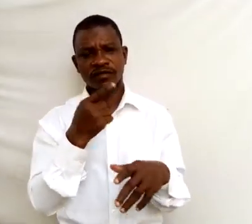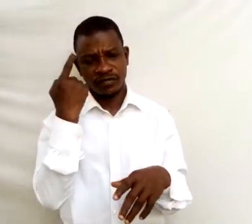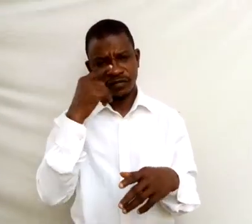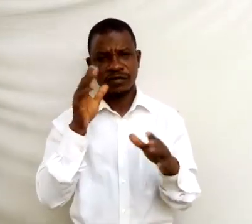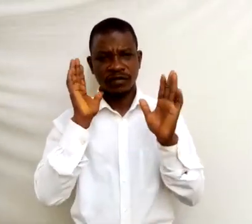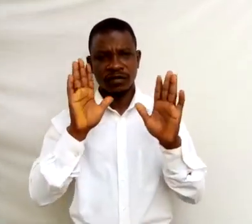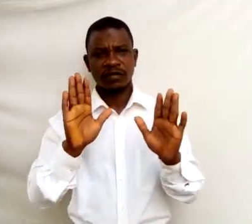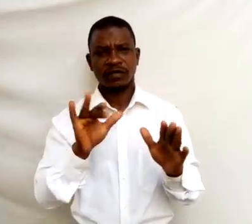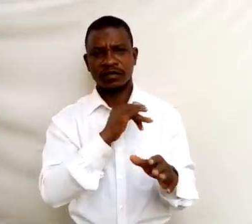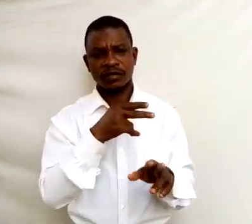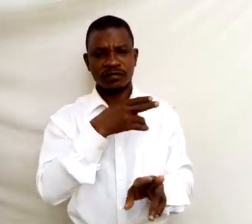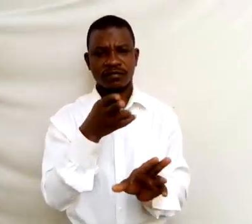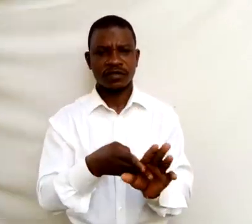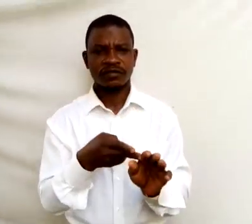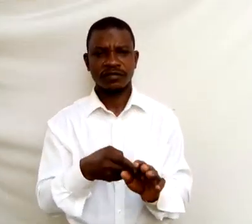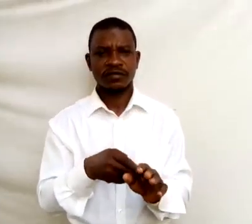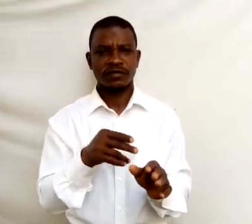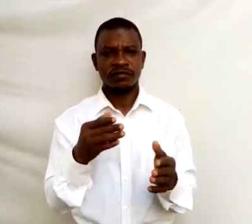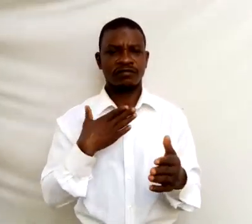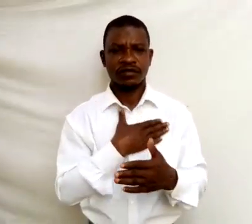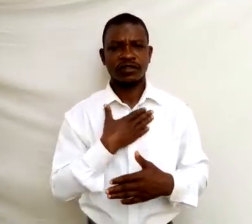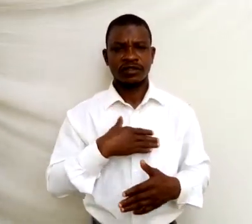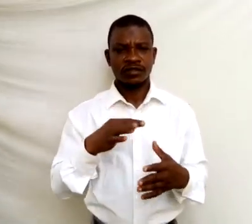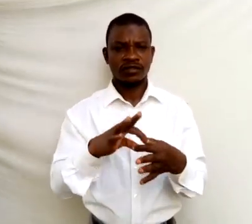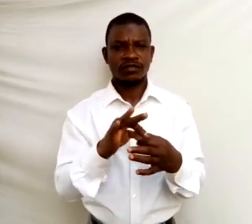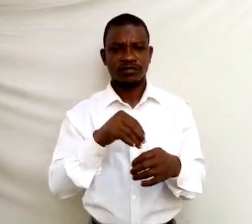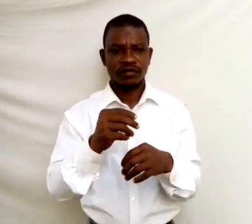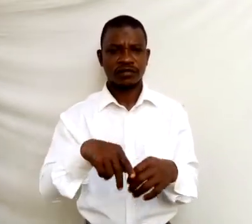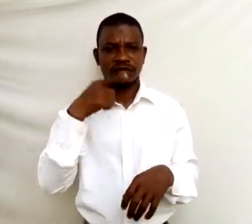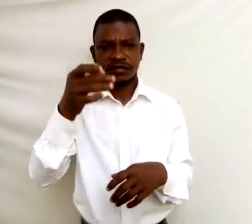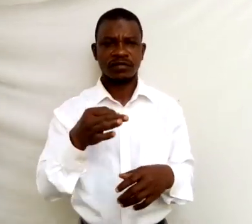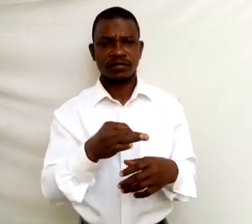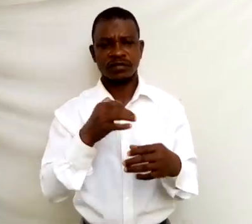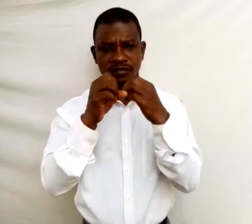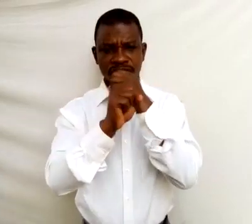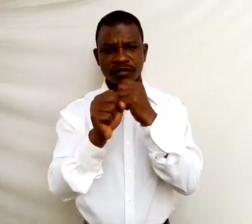your attention and participation. Please join me in the next broadcast.